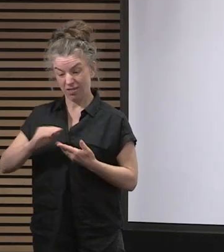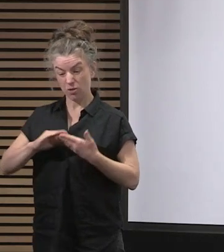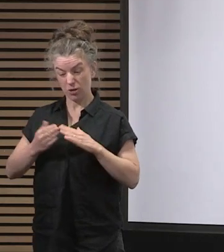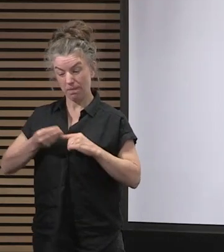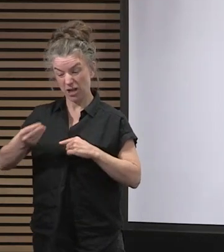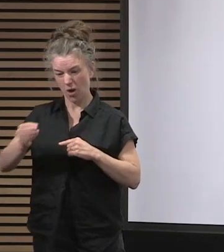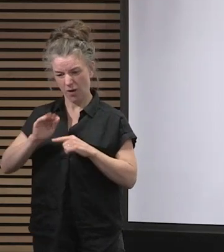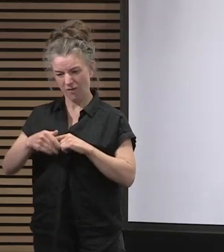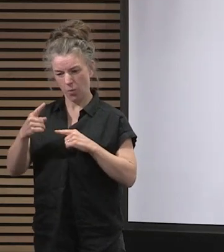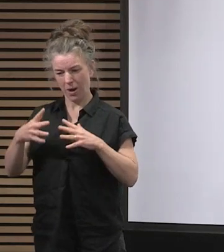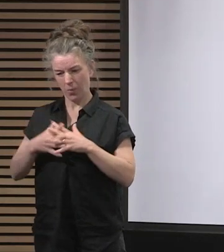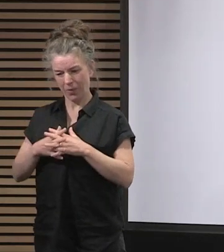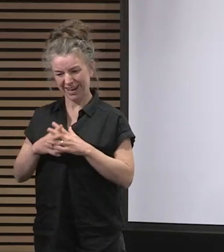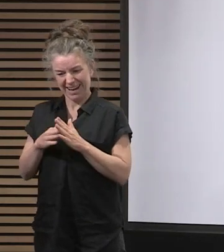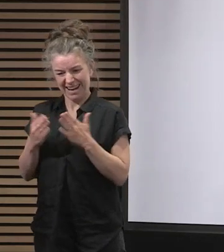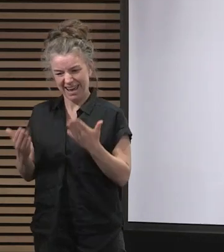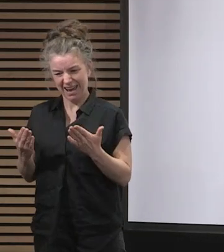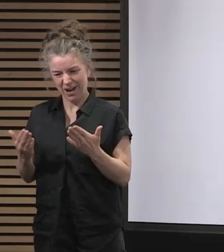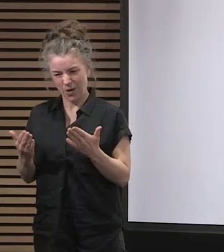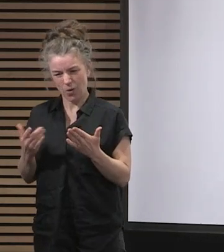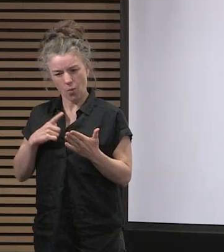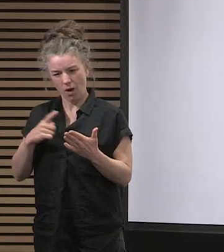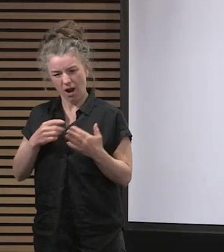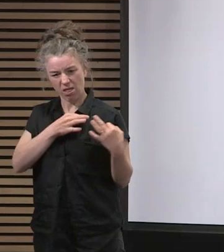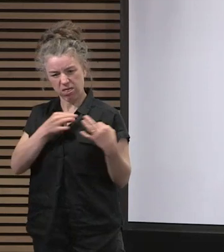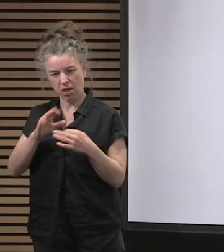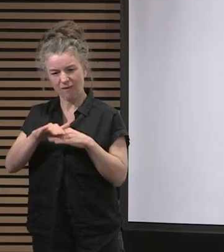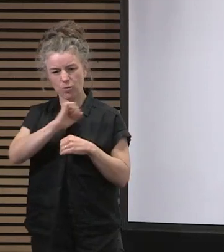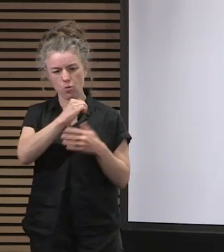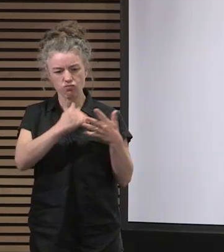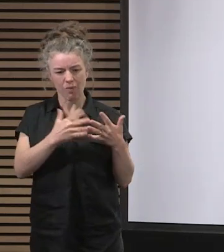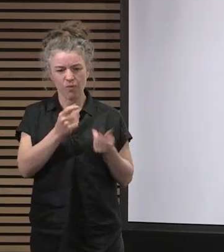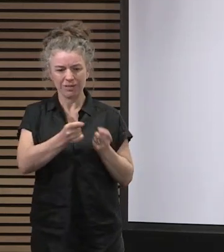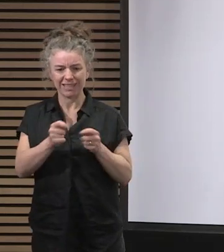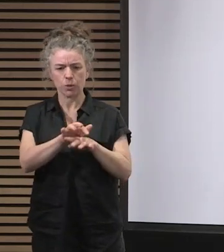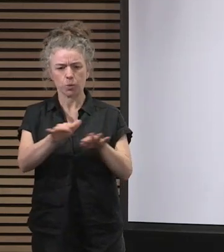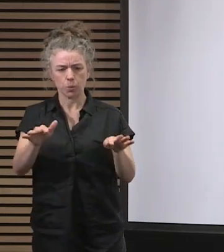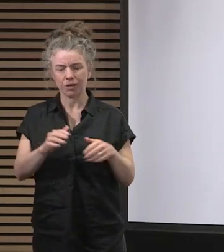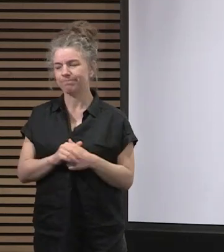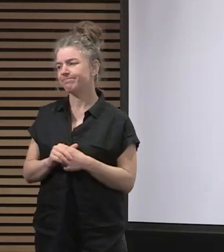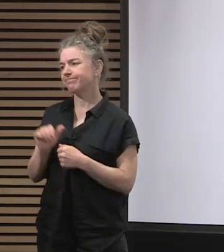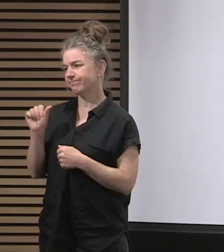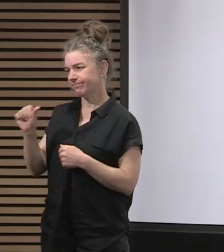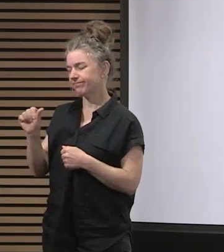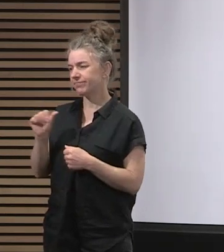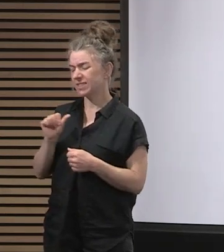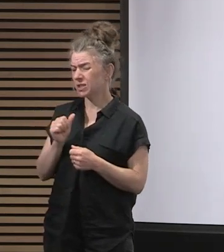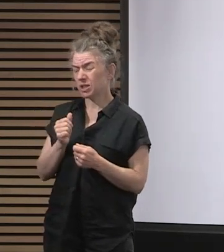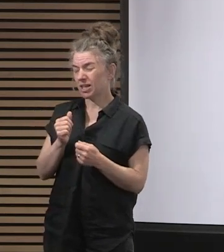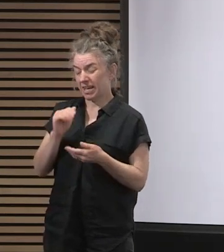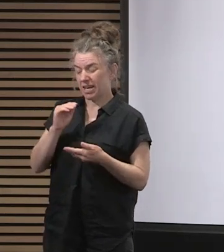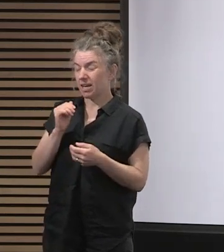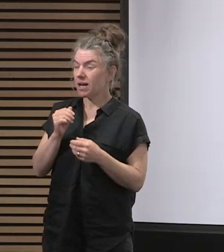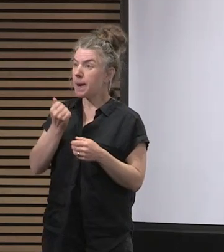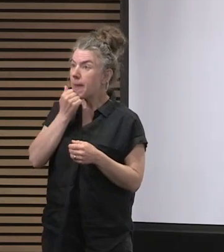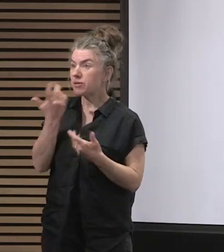we still have very low levels of what we think is community transmission based on the testing that's been done. We're revising the